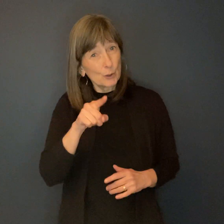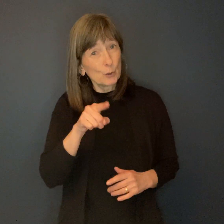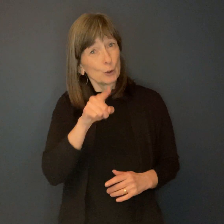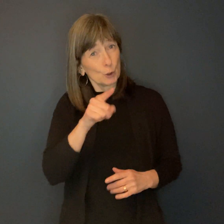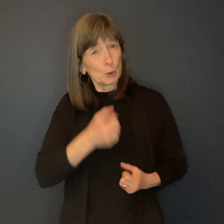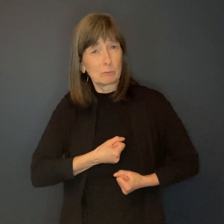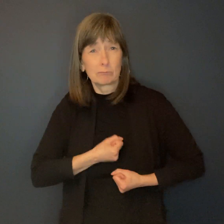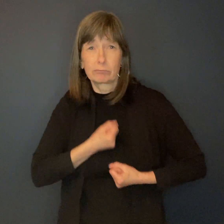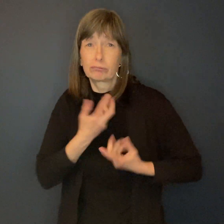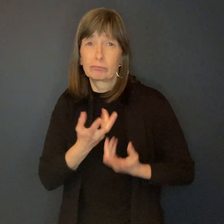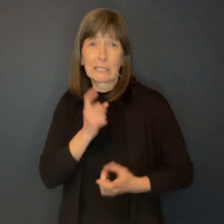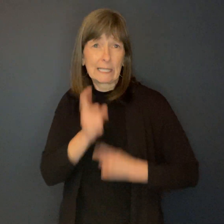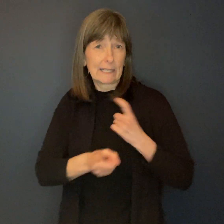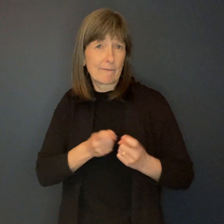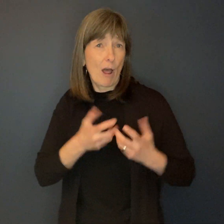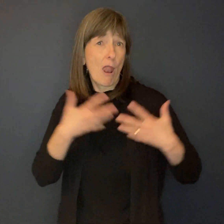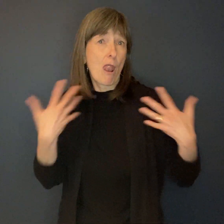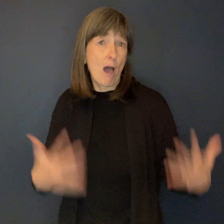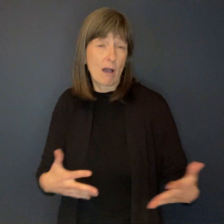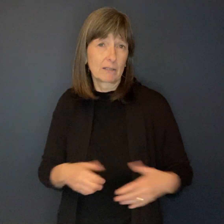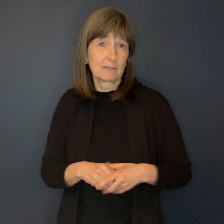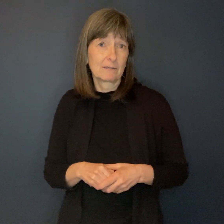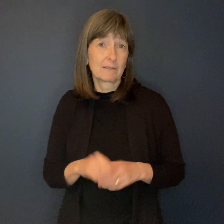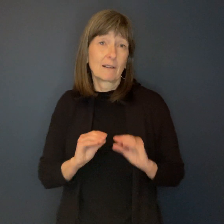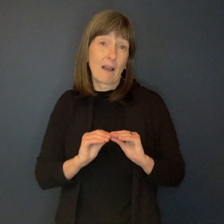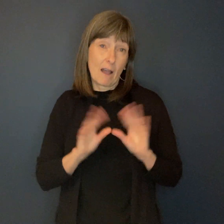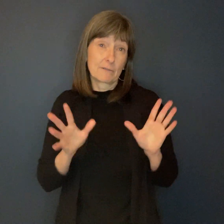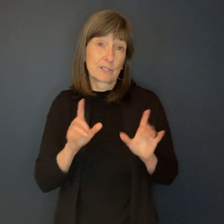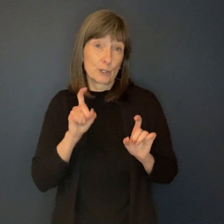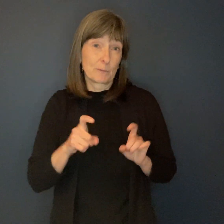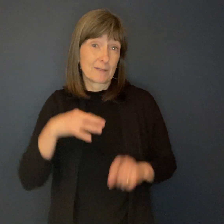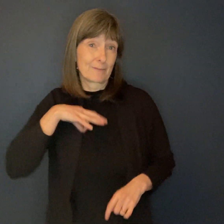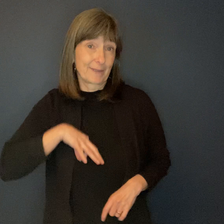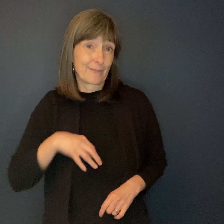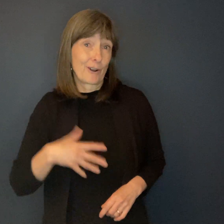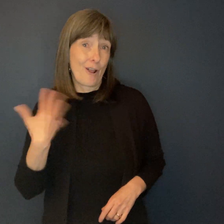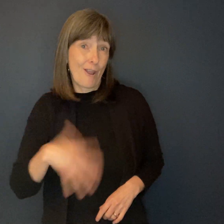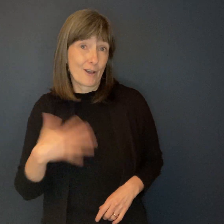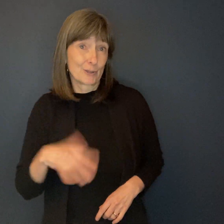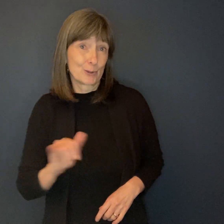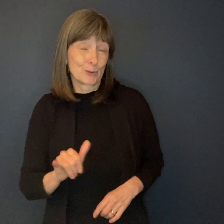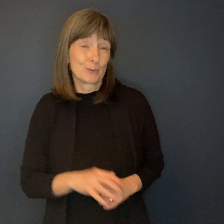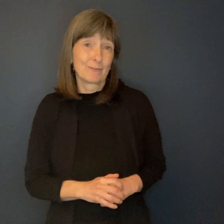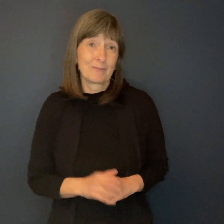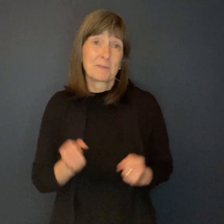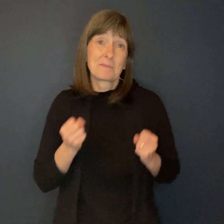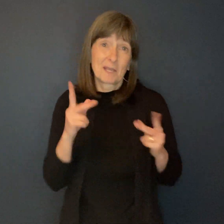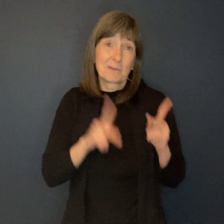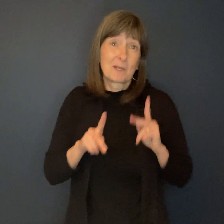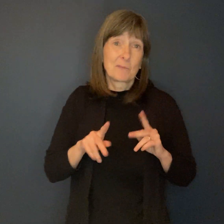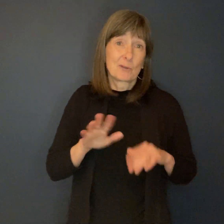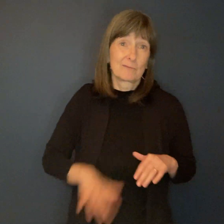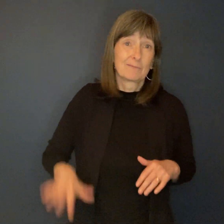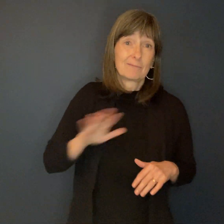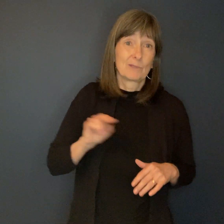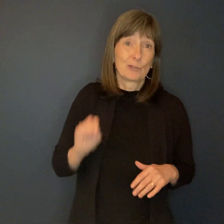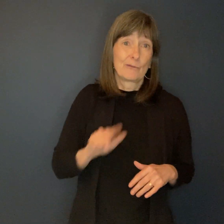Ray, I really want to acknowledge and thank you on behalf of a lot of people in this province and possibly all the citizens for your contribution to the disability movement in